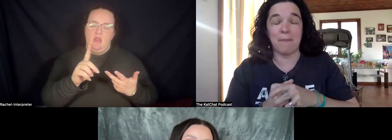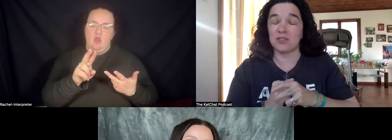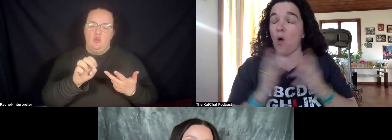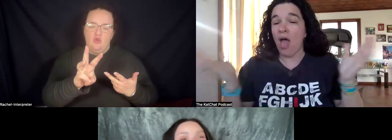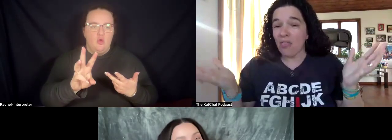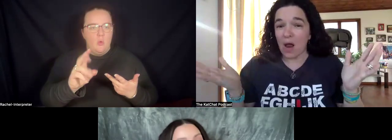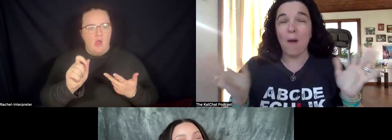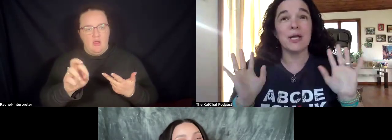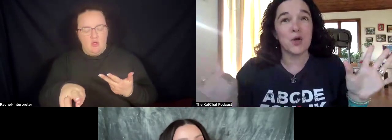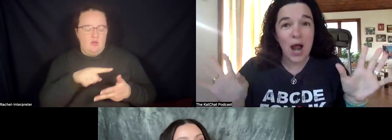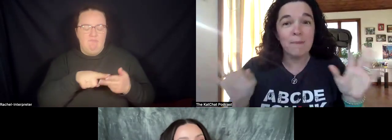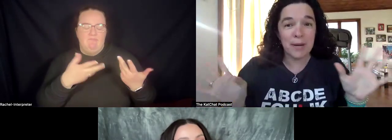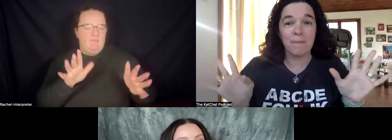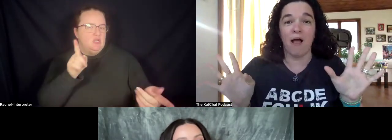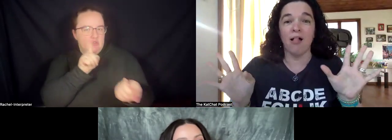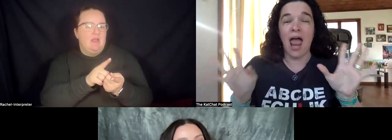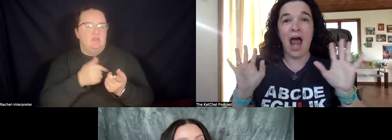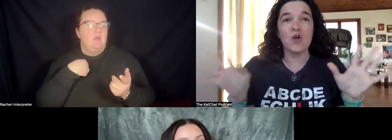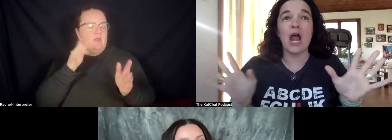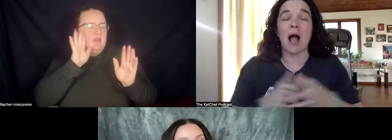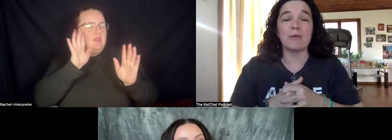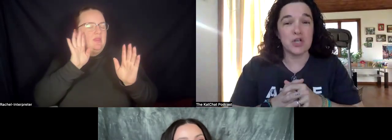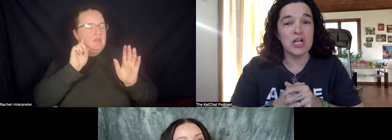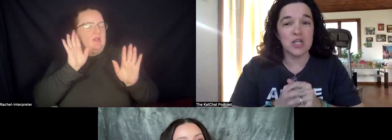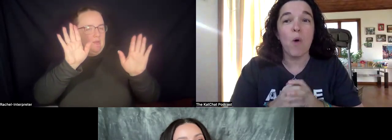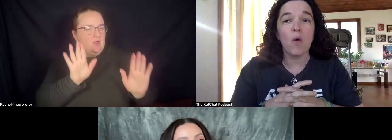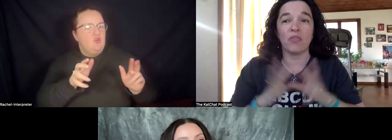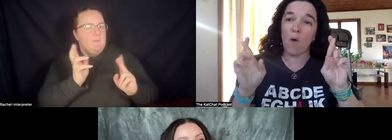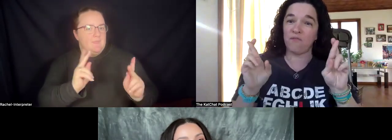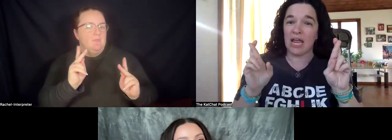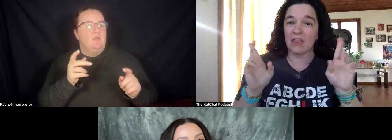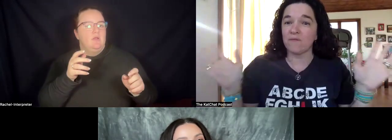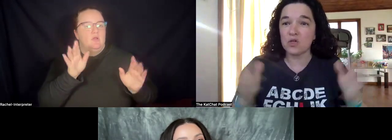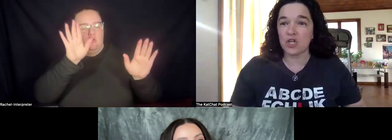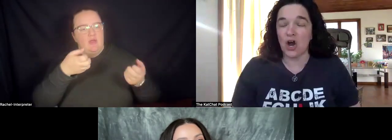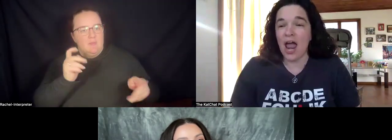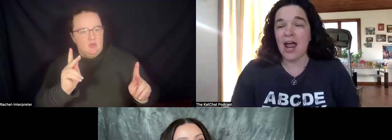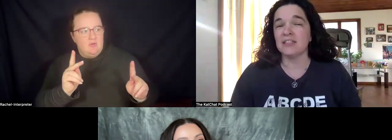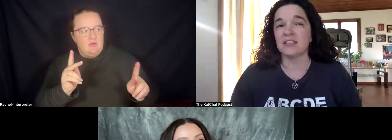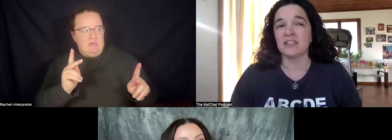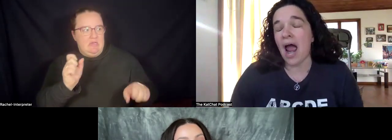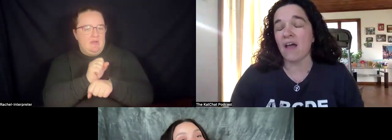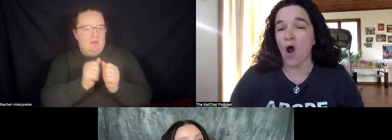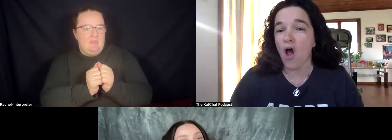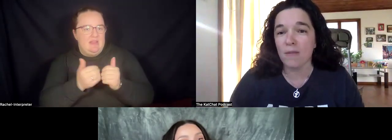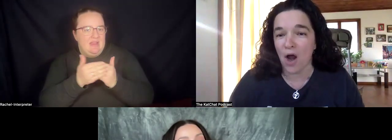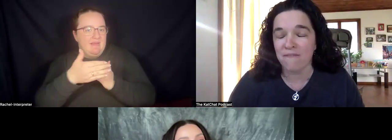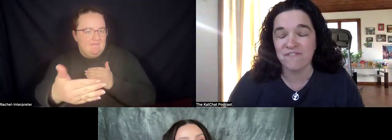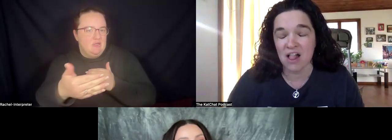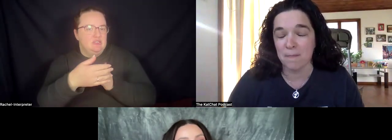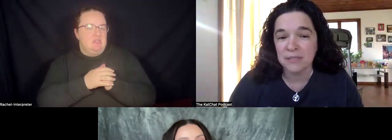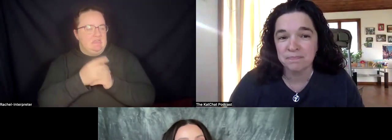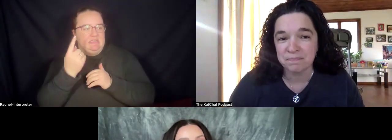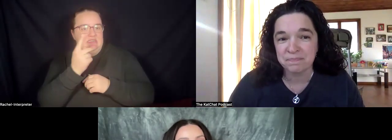fantastic people. So they will be great people and a great opportunity to work with, hopefully, in the future, in some kind of a